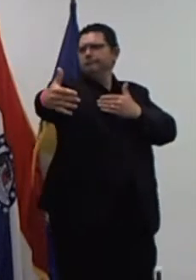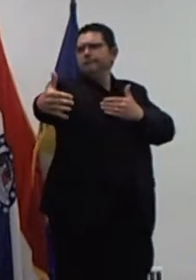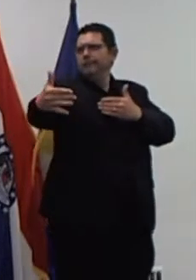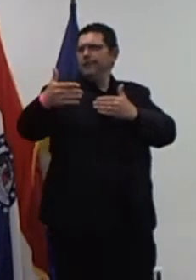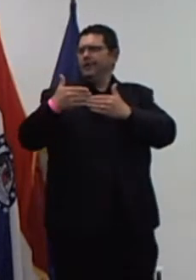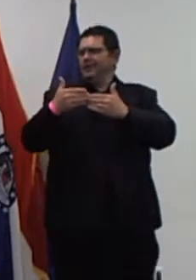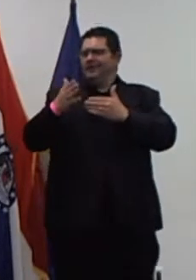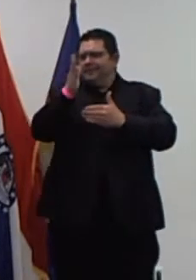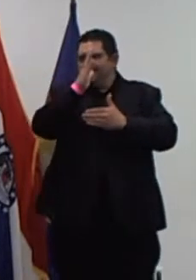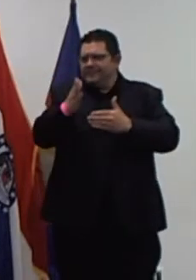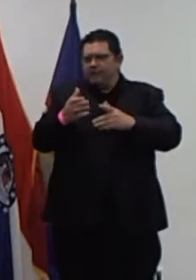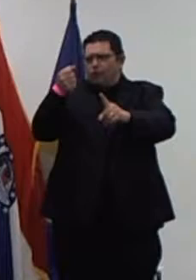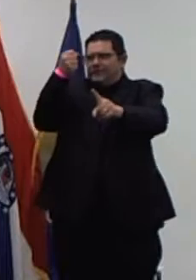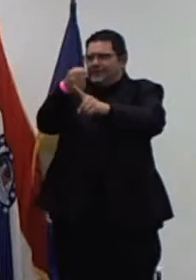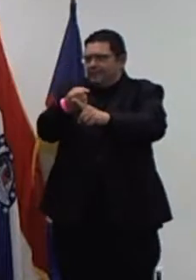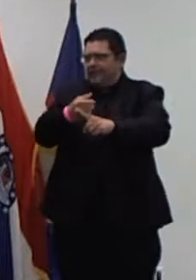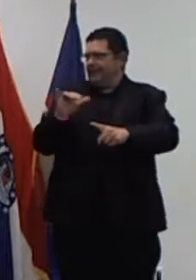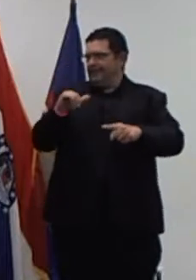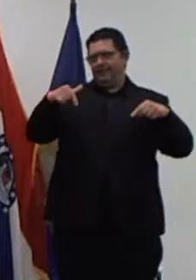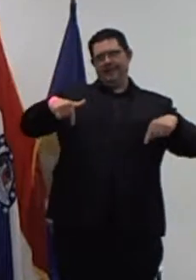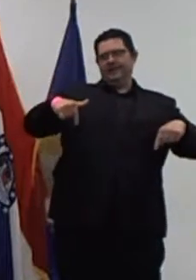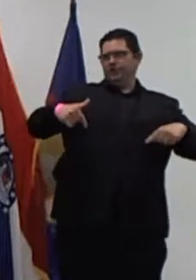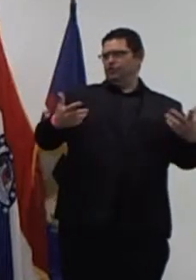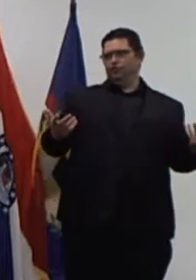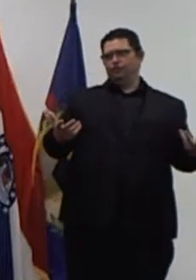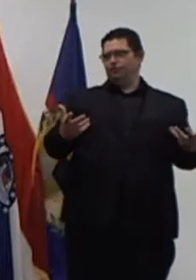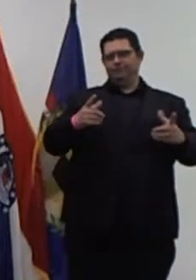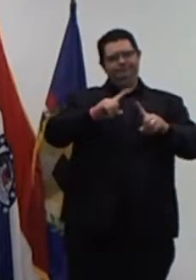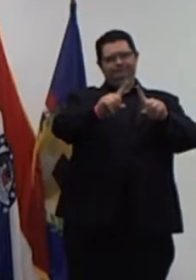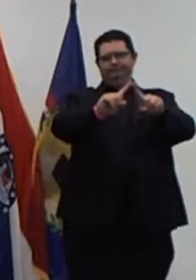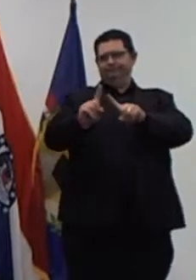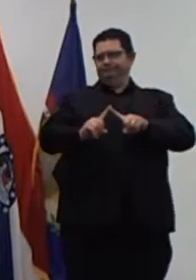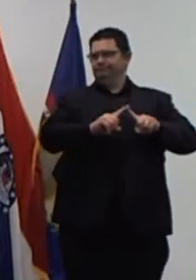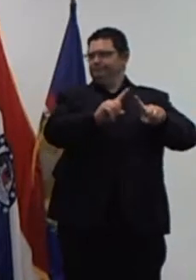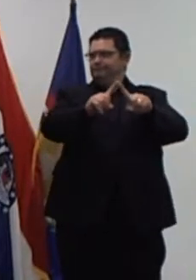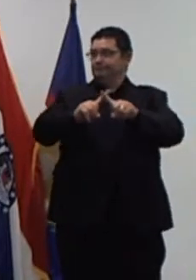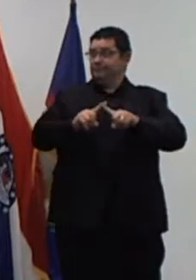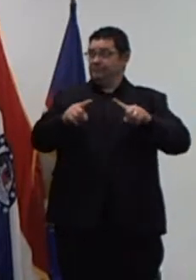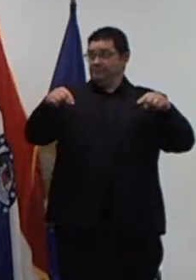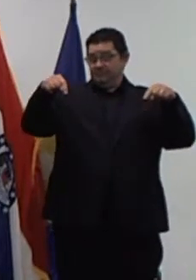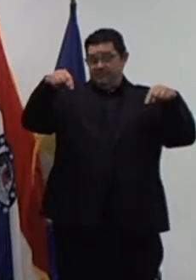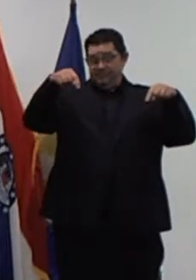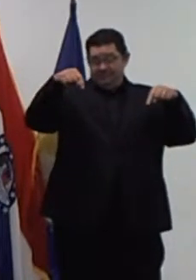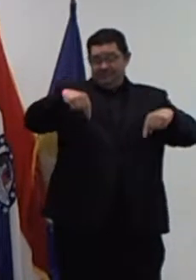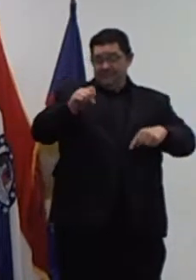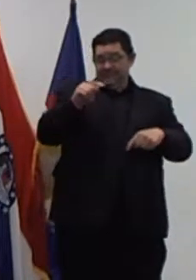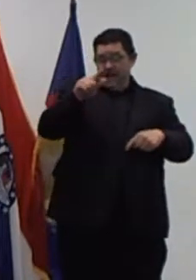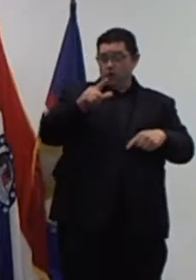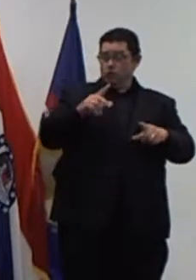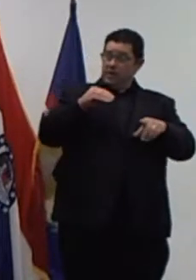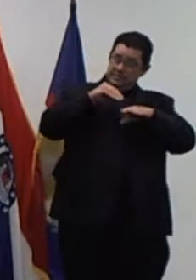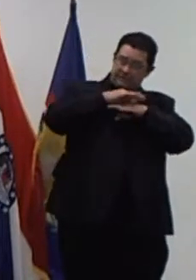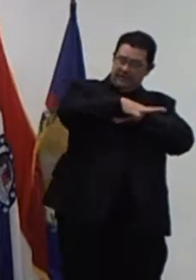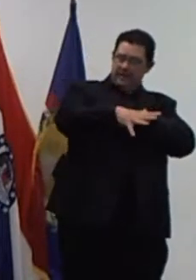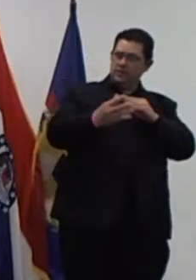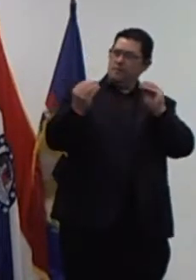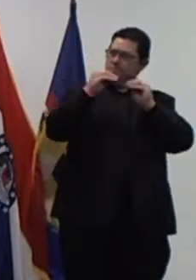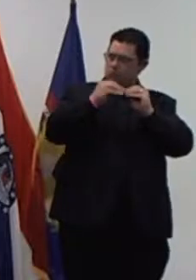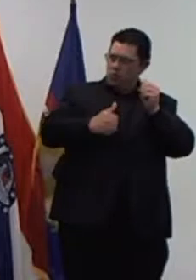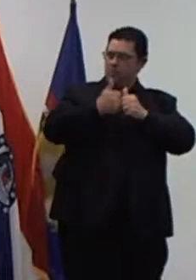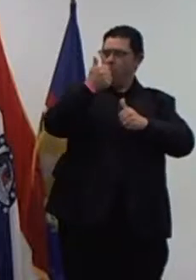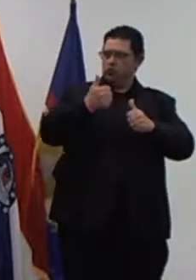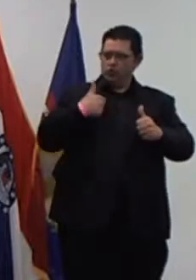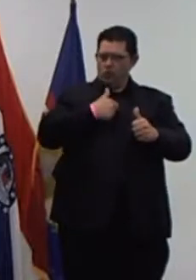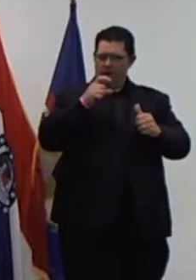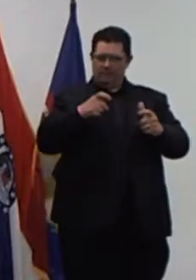was impacted like we were in this region of the state. But the reality of it is this region was affected more than most. And we got to deal with that situation.